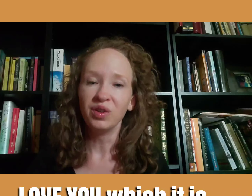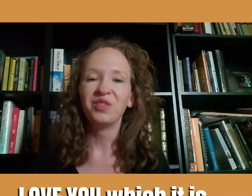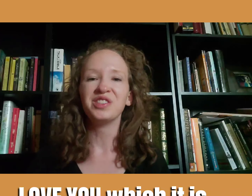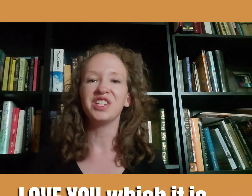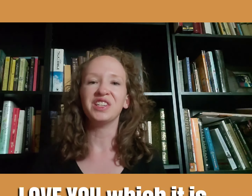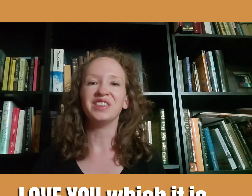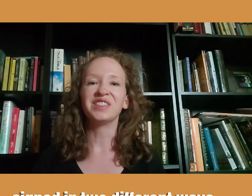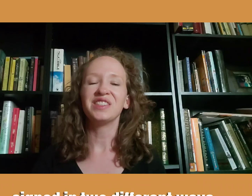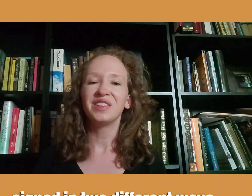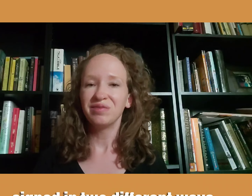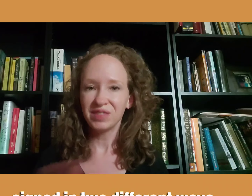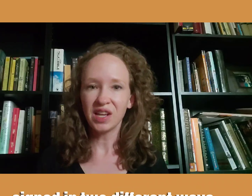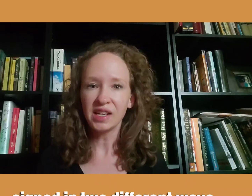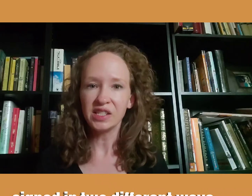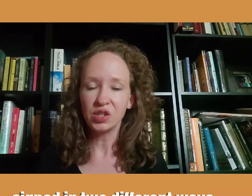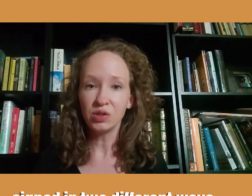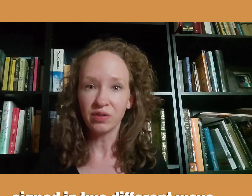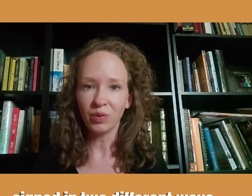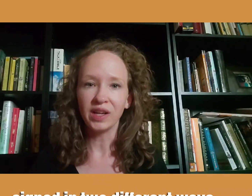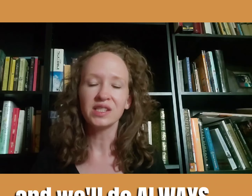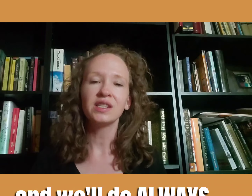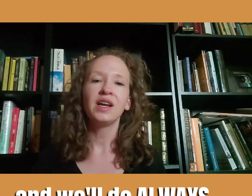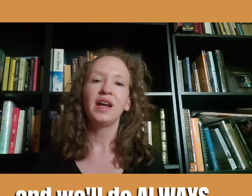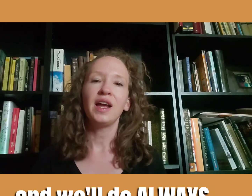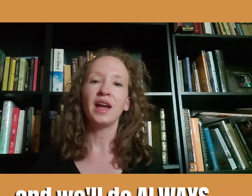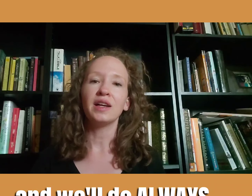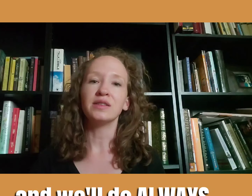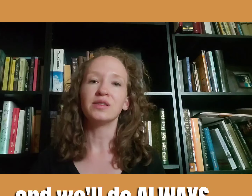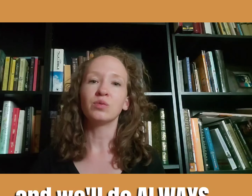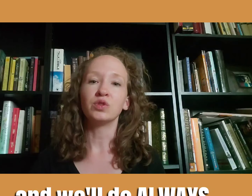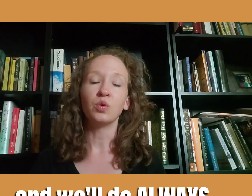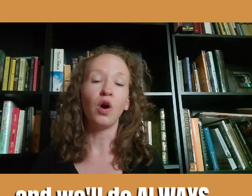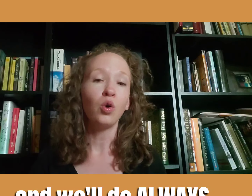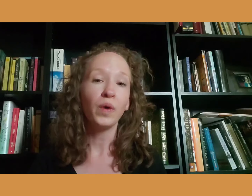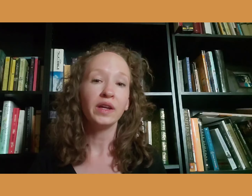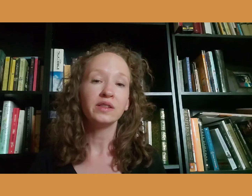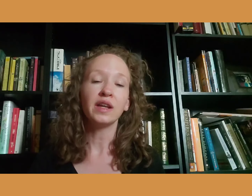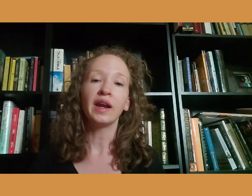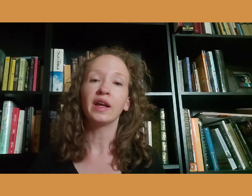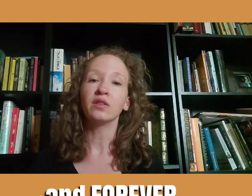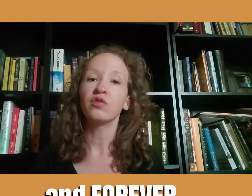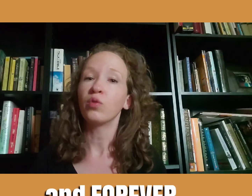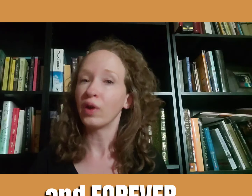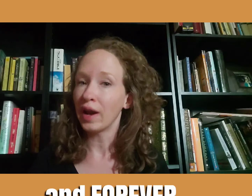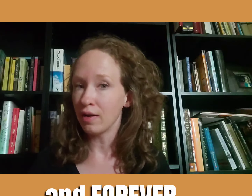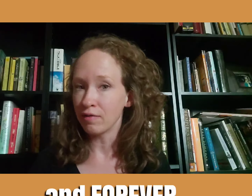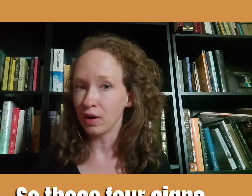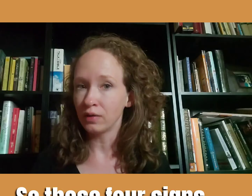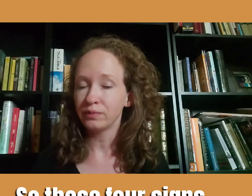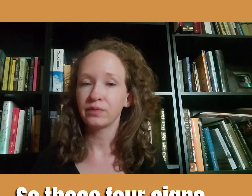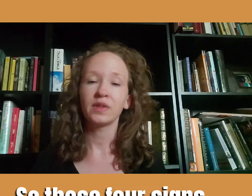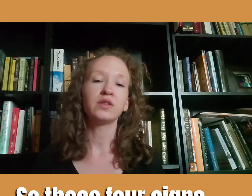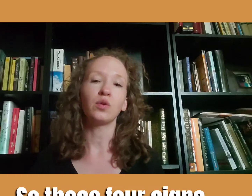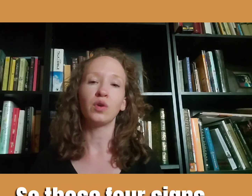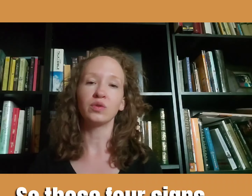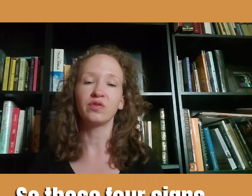which is signed in two different ways and we'll do always and forever so those